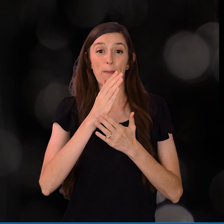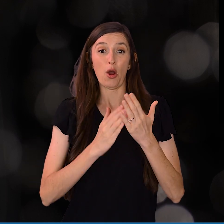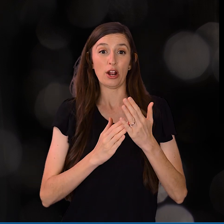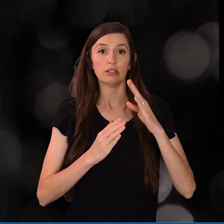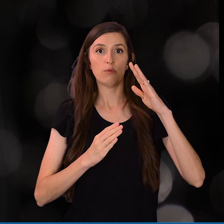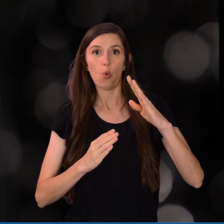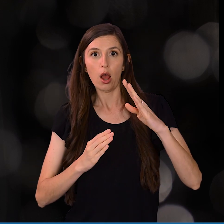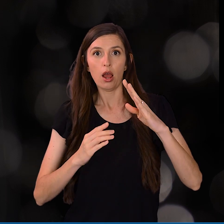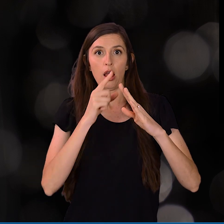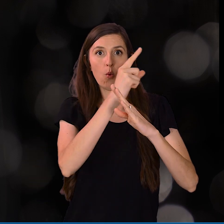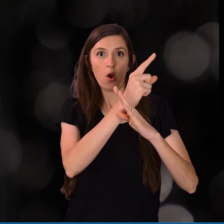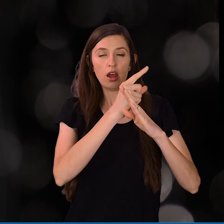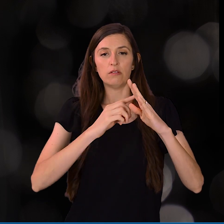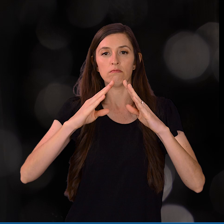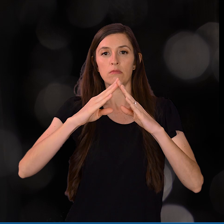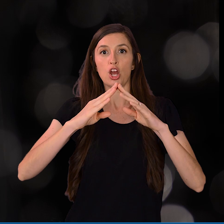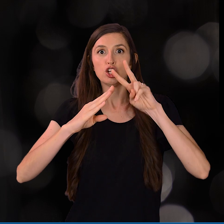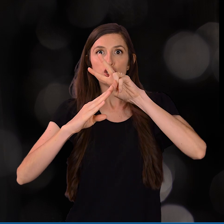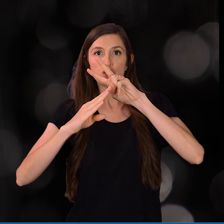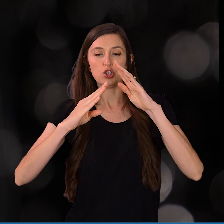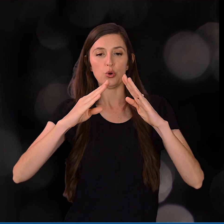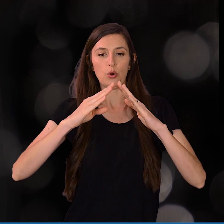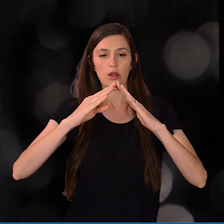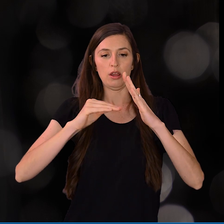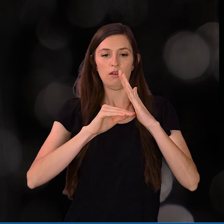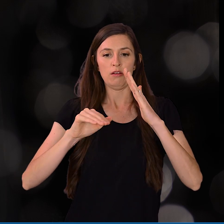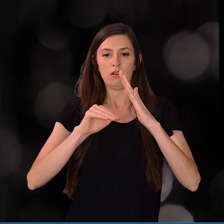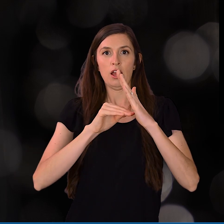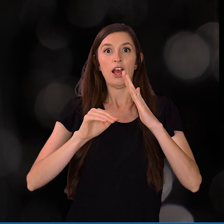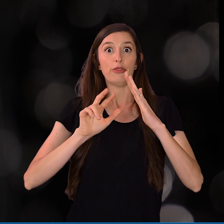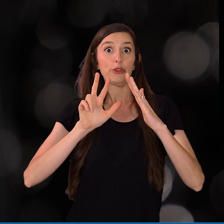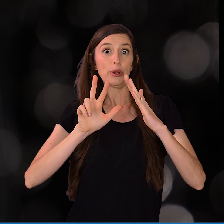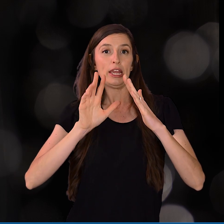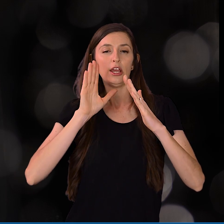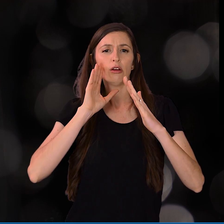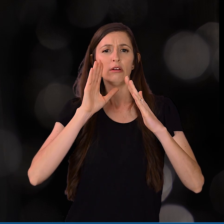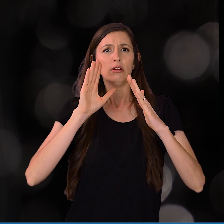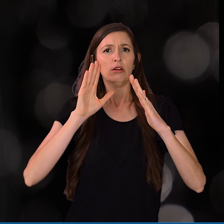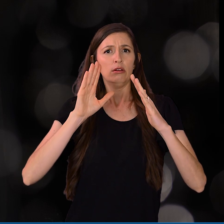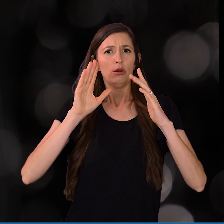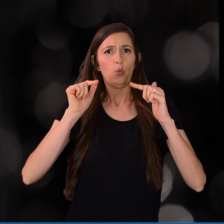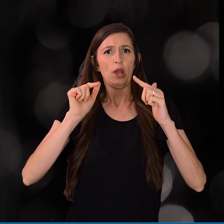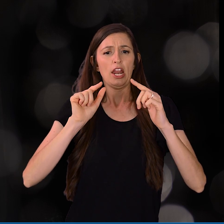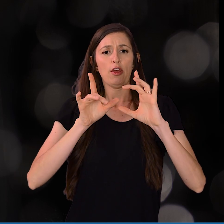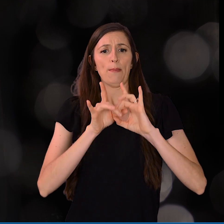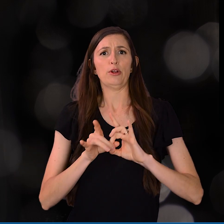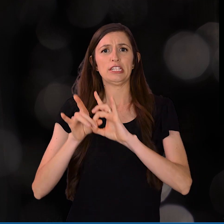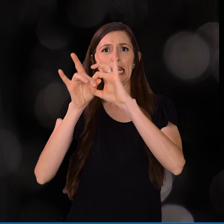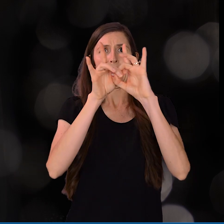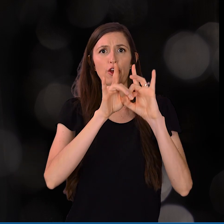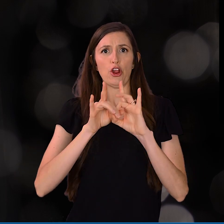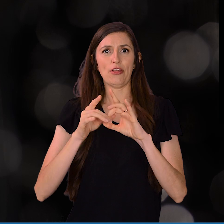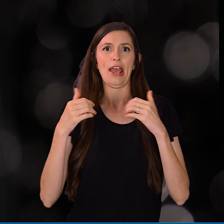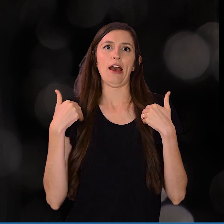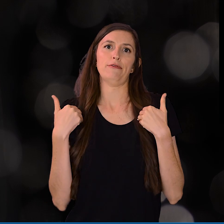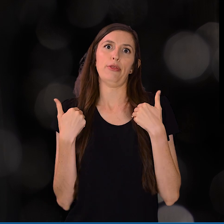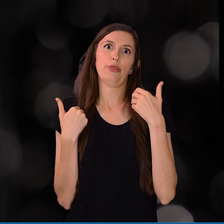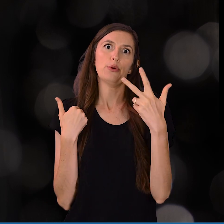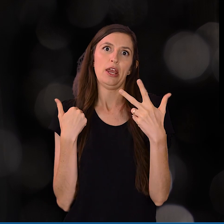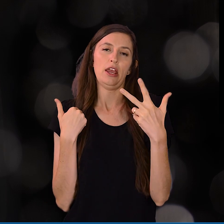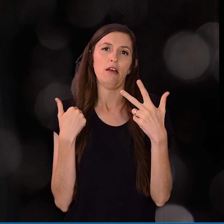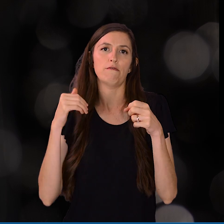not what the doctrine of the Trinity proposes. So that's where it fails. It really is a tripartite view of God,